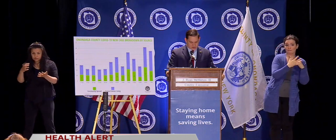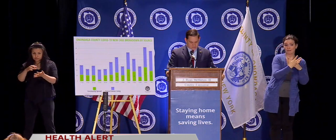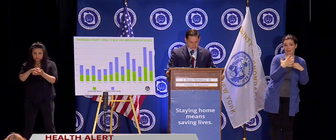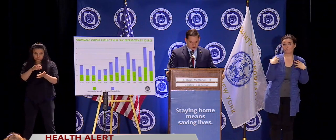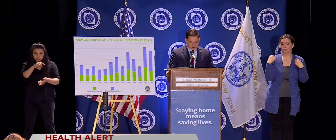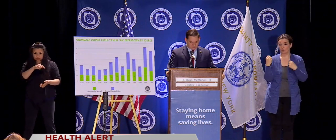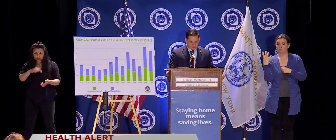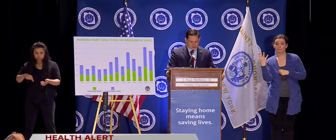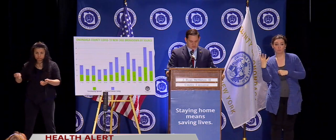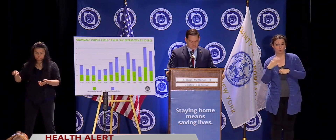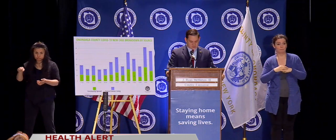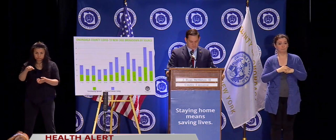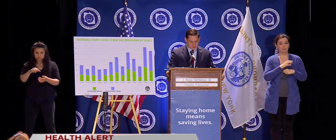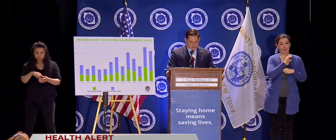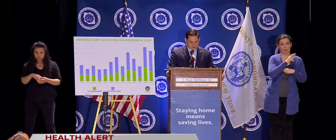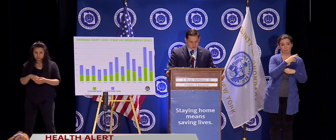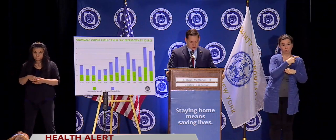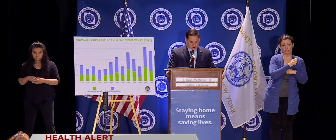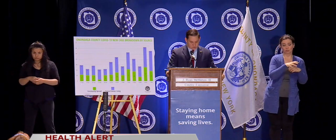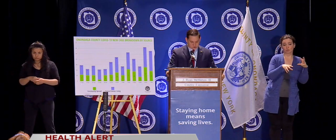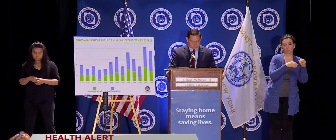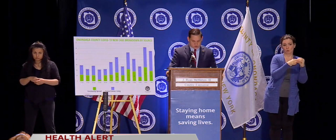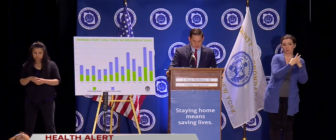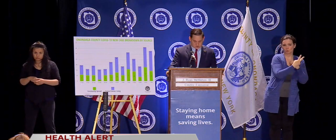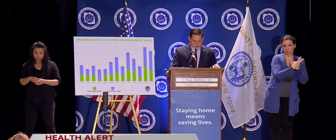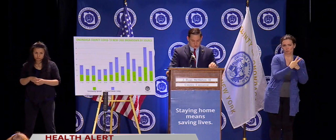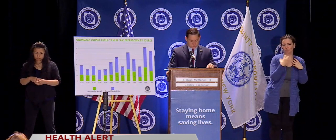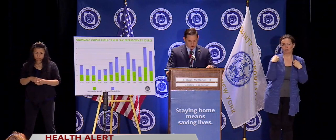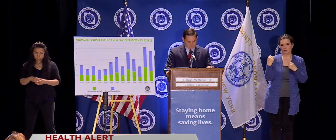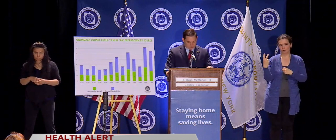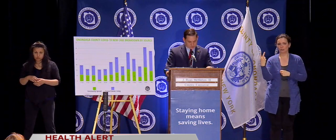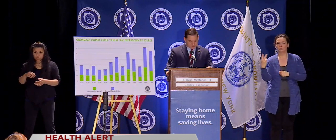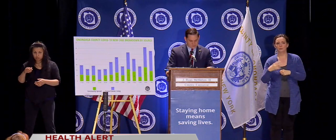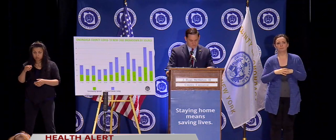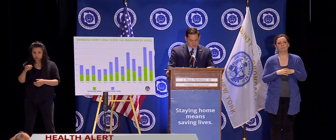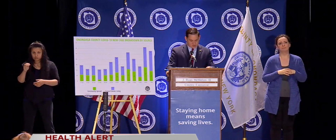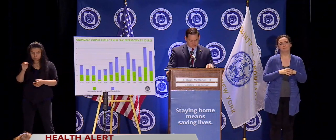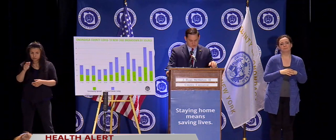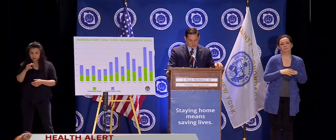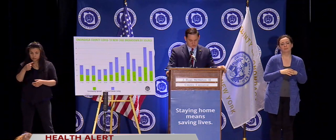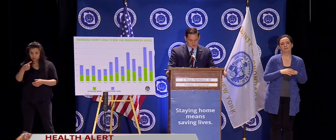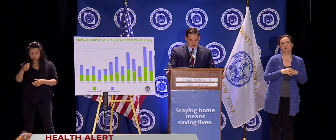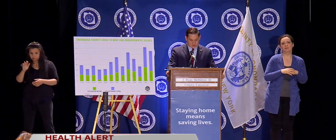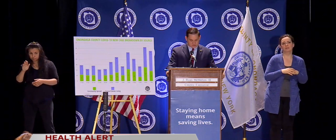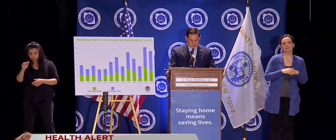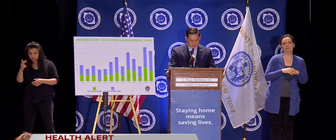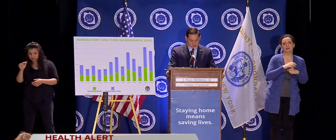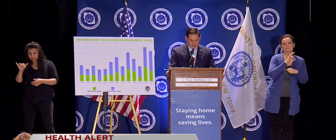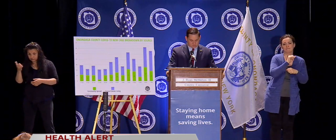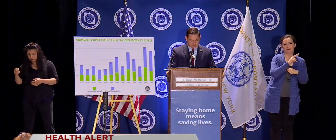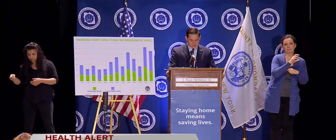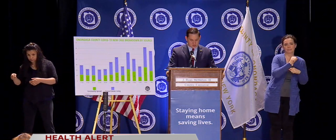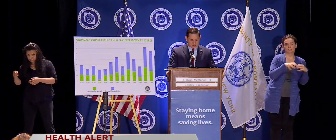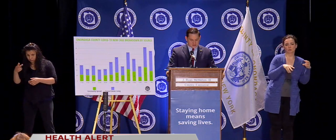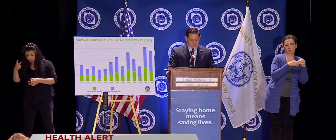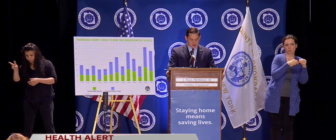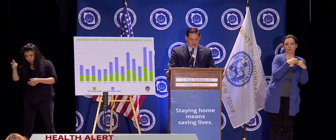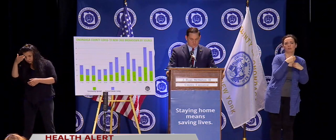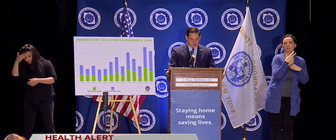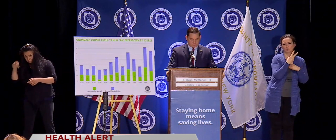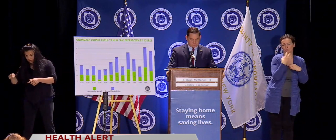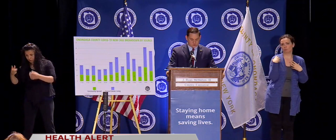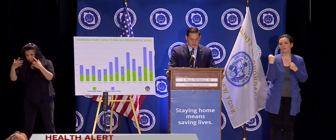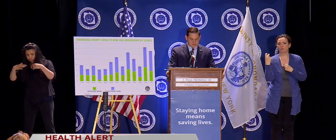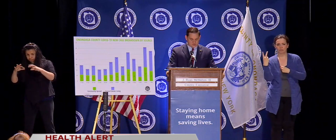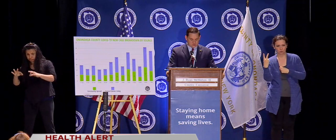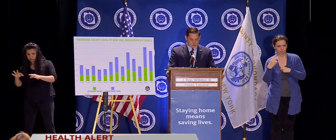Elbridge, what happened to my Lafayette? Oh, I said Lafayette. Elbridge, 2 cases, 2 recoveries. Fabius, 2 cases, 2 recoveries.